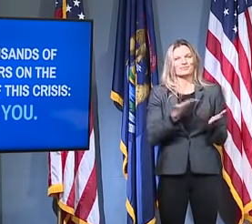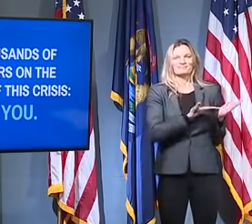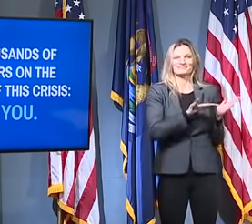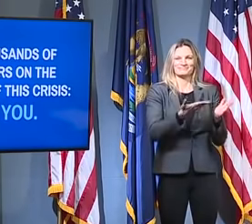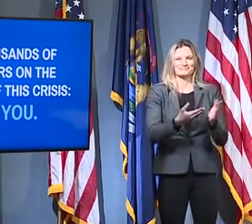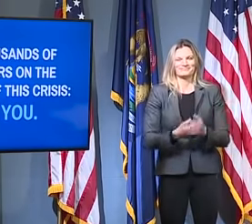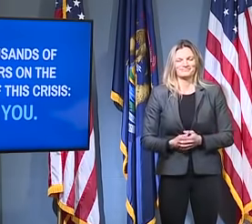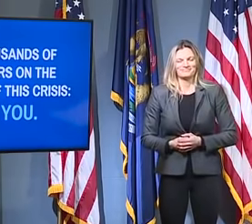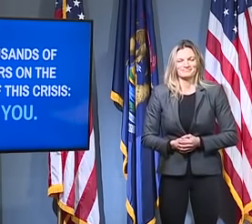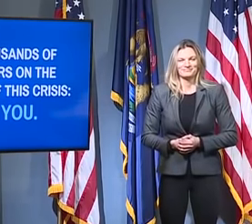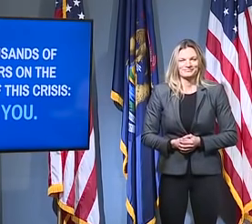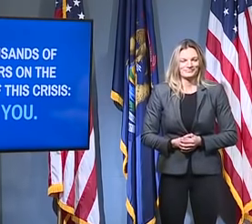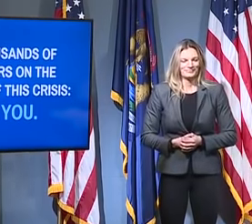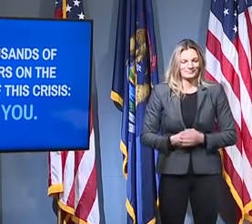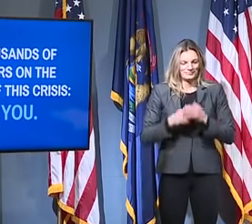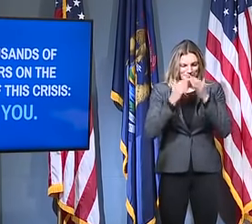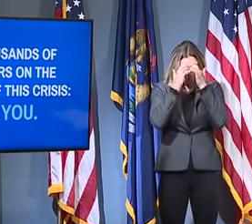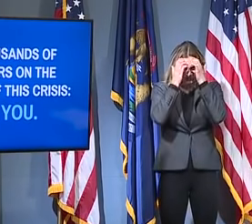Gilchrist.